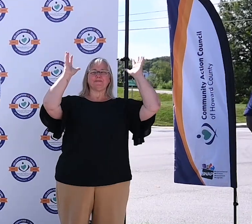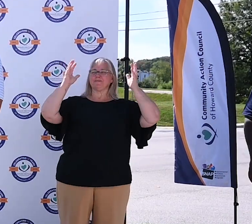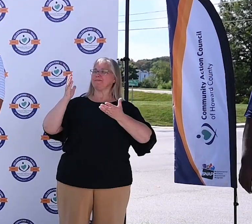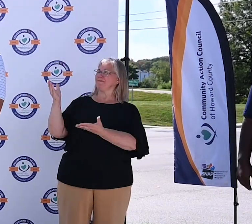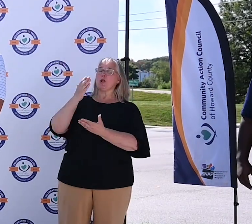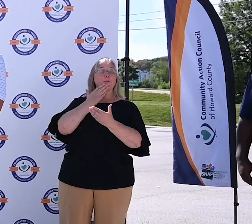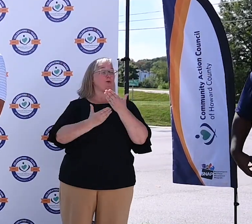Good morning, everyone.